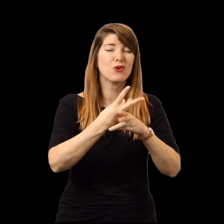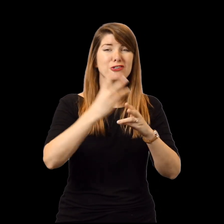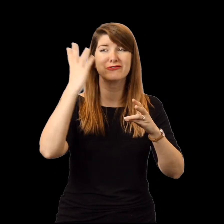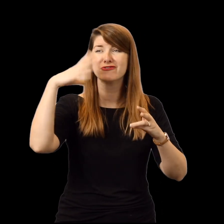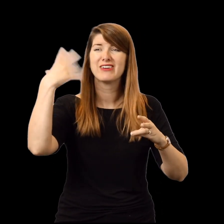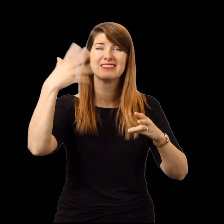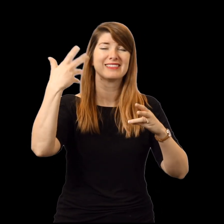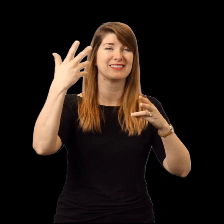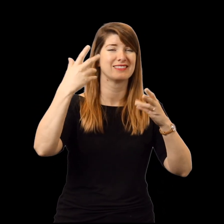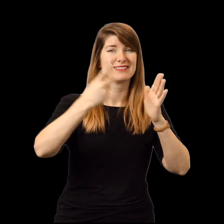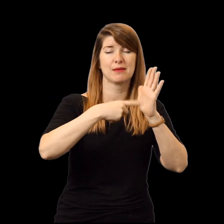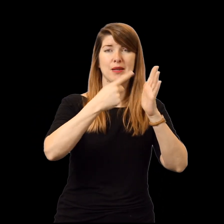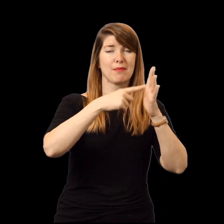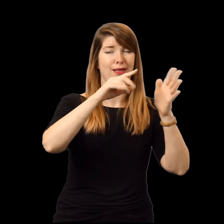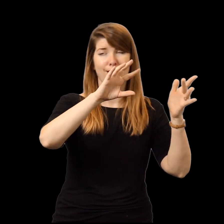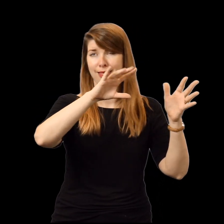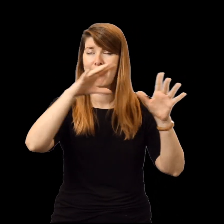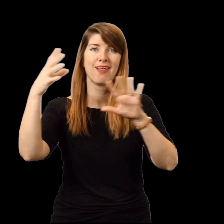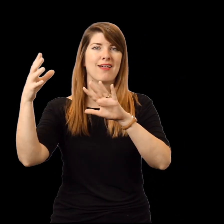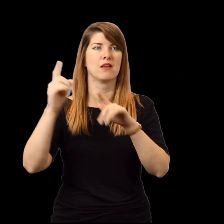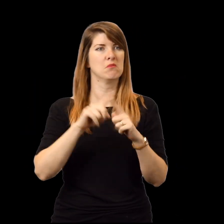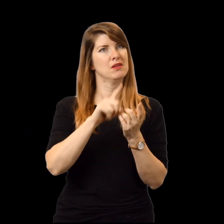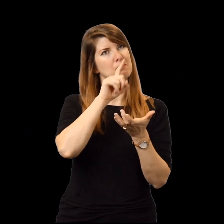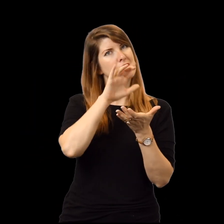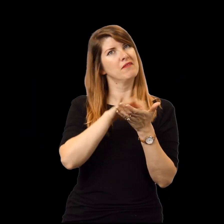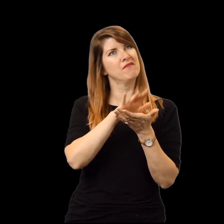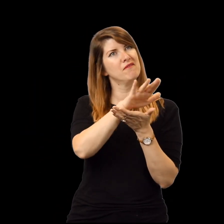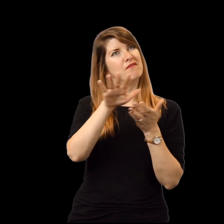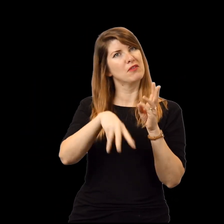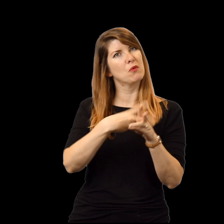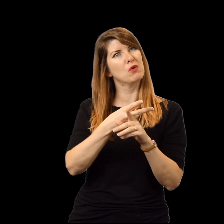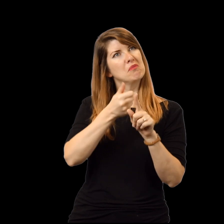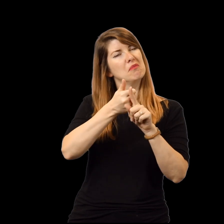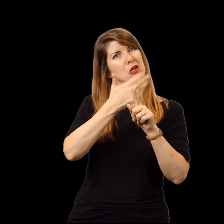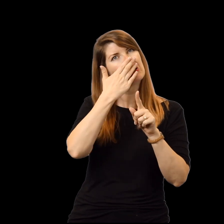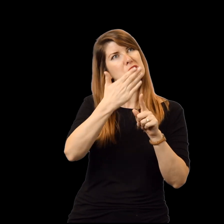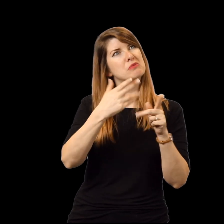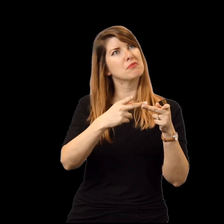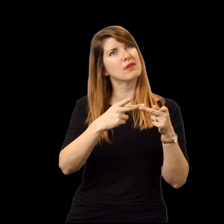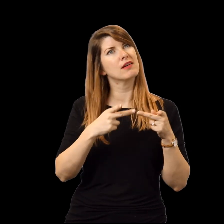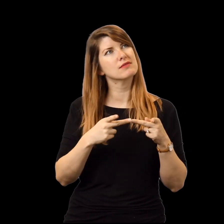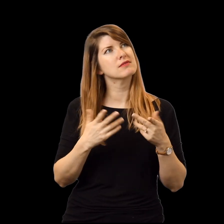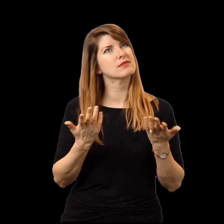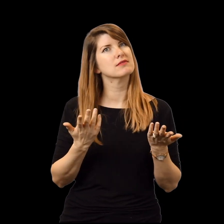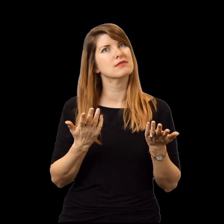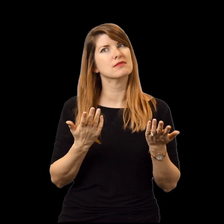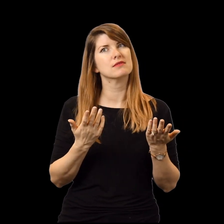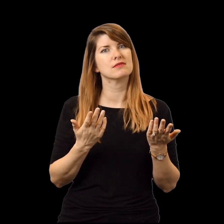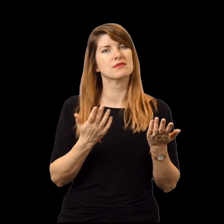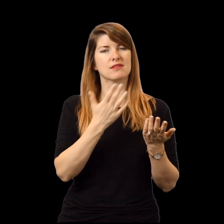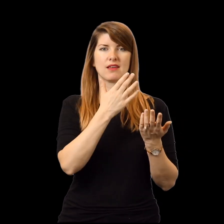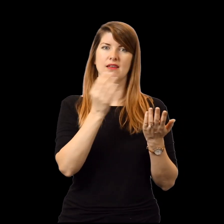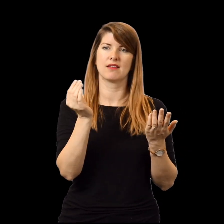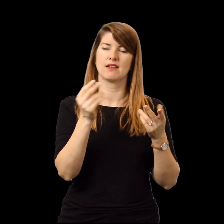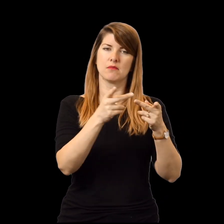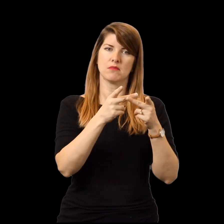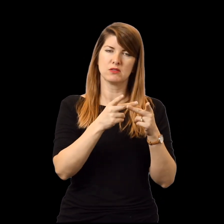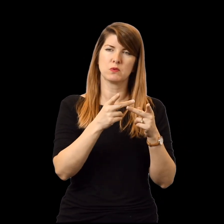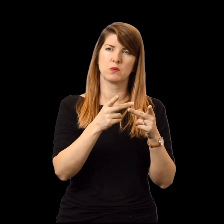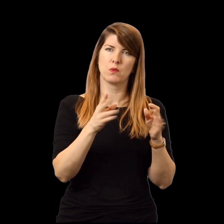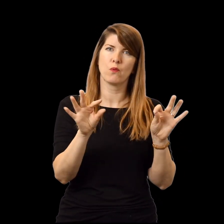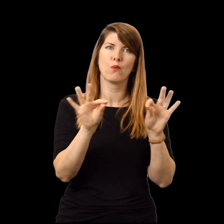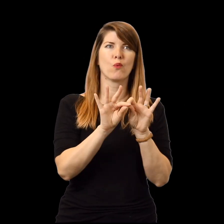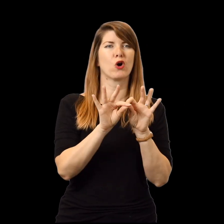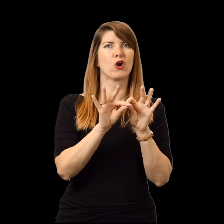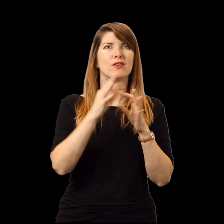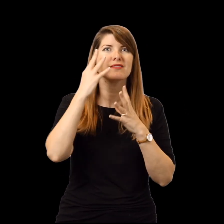it is, they can develop a belief that the world is essentially a good place, and it's a place a